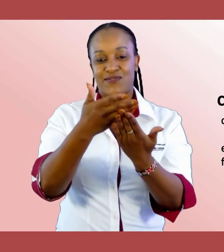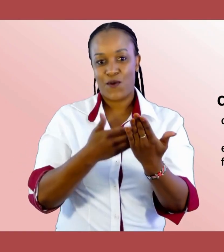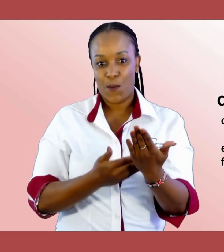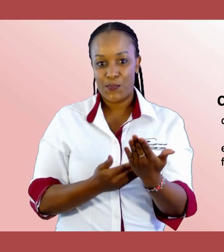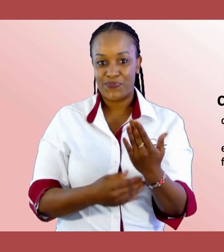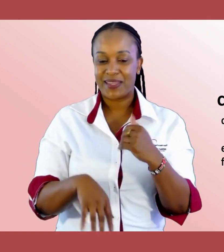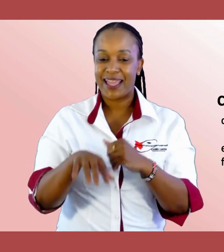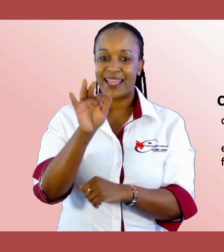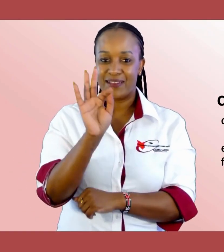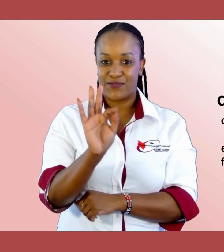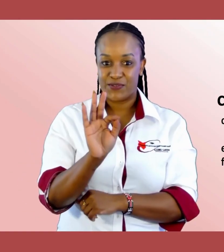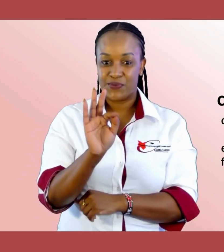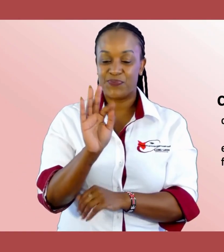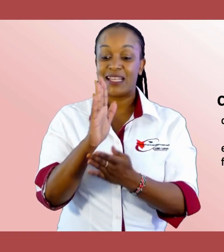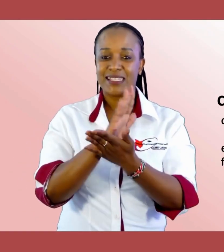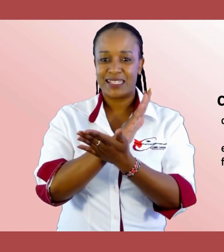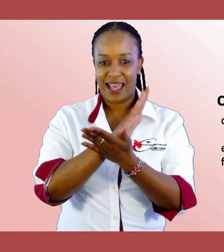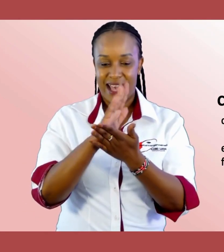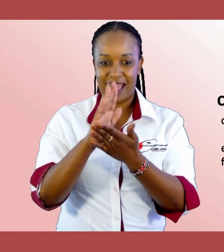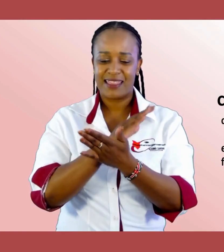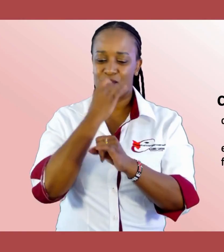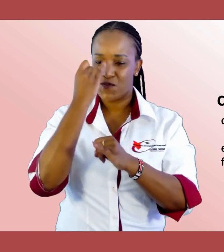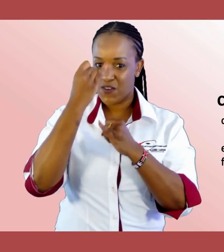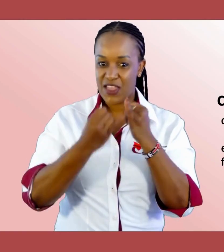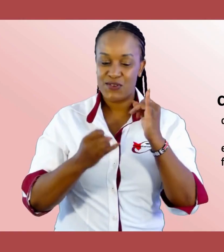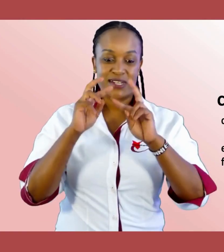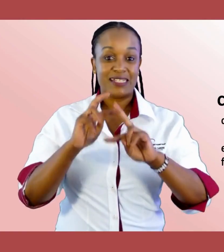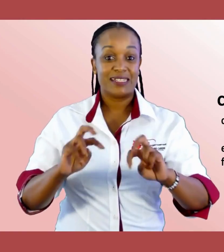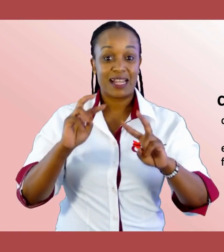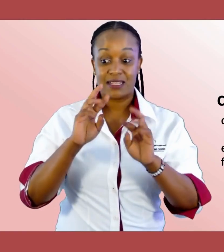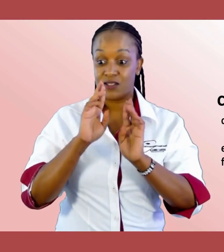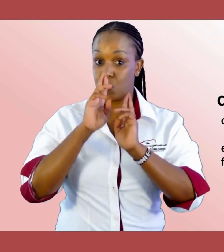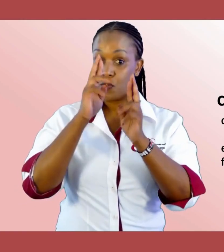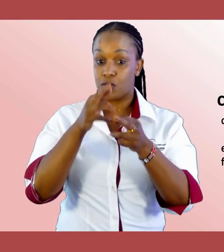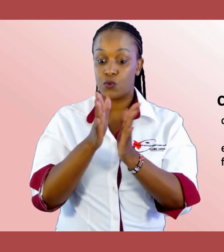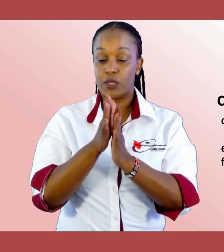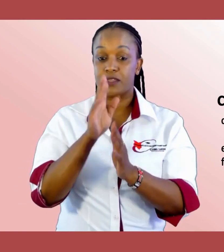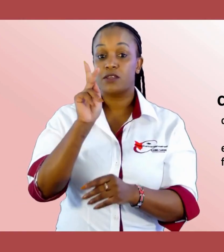form. F. Share the final research report with